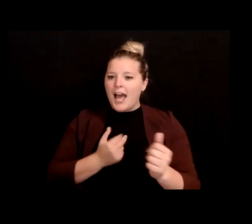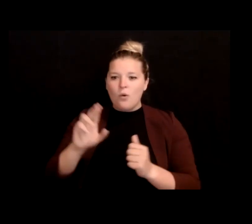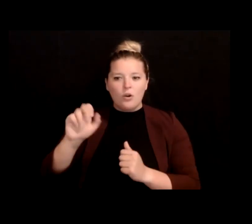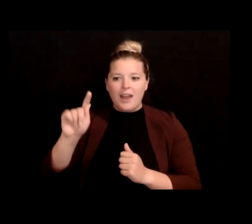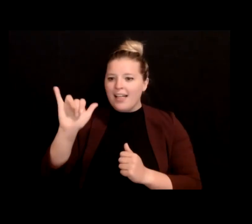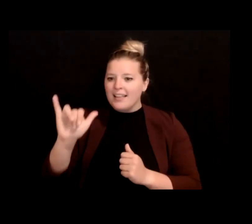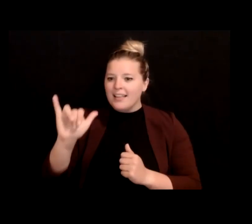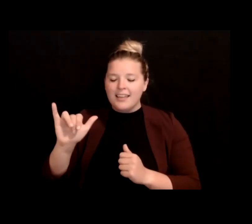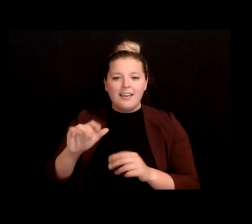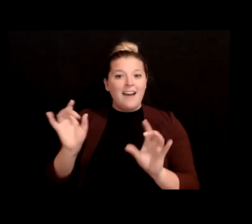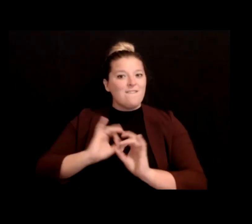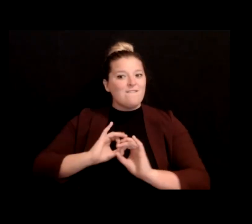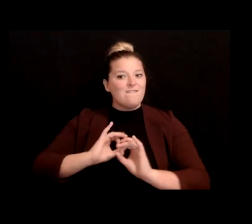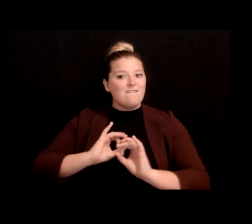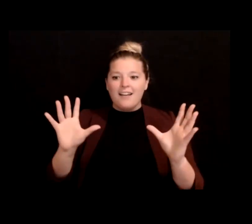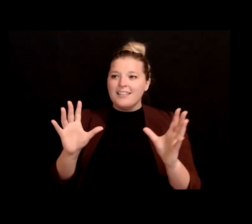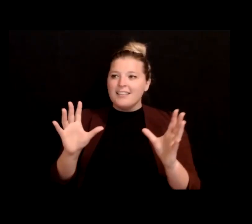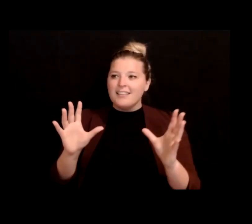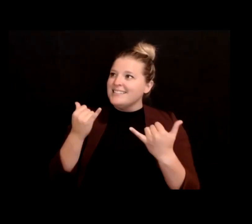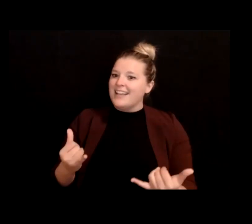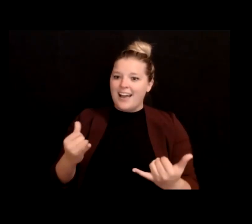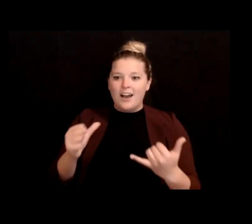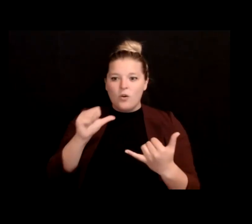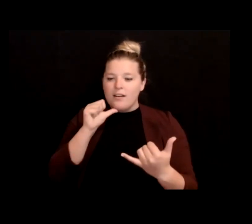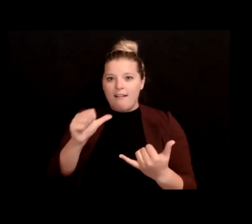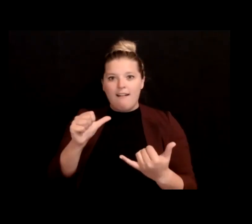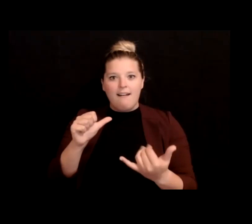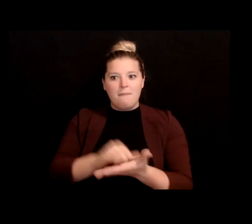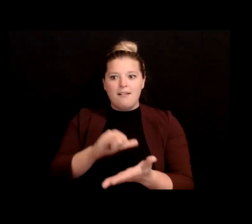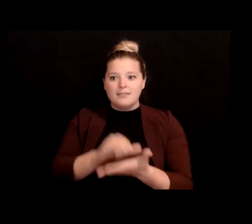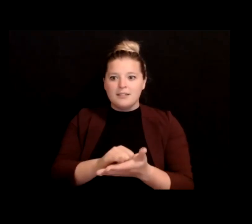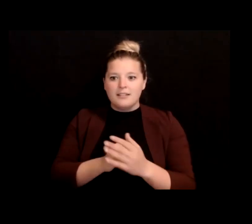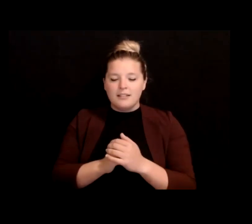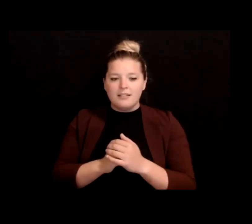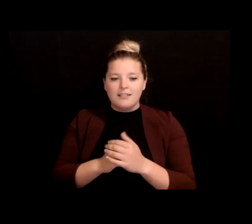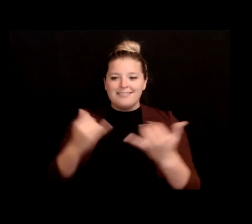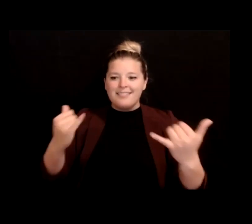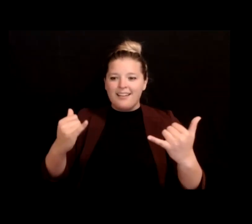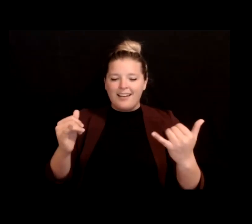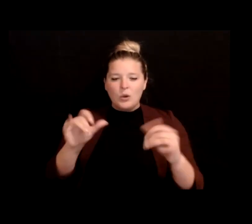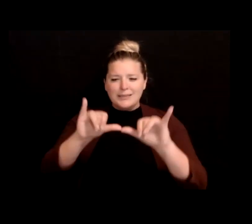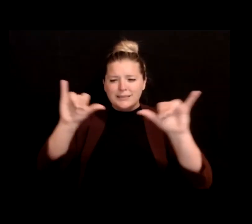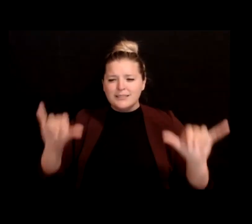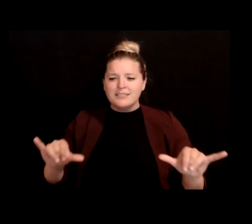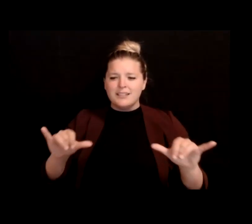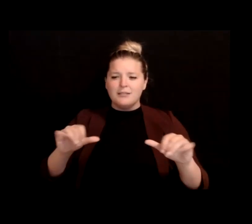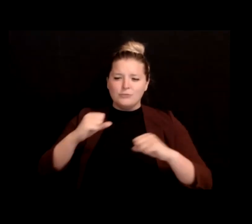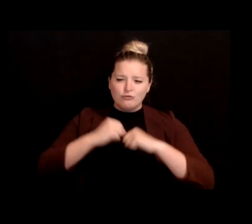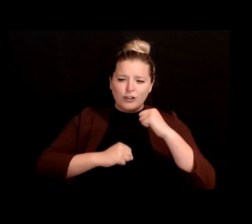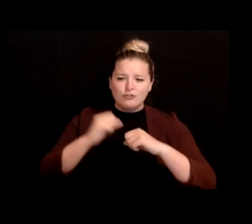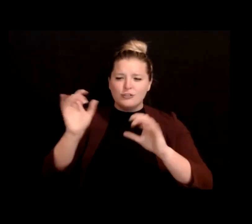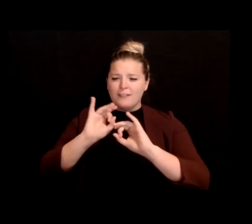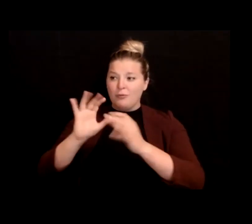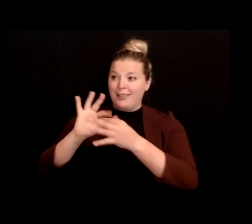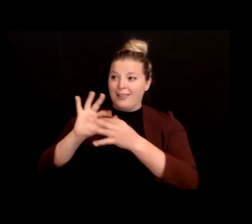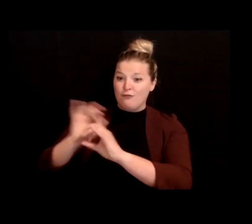where violence is no longer inevitable, in the world where systems and structures of violence do not exist, where all of us are